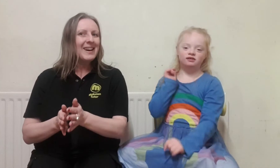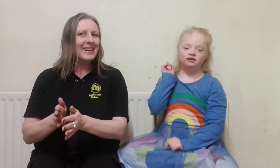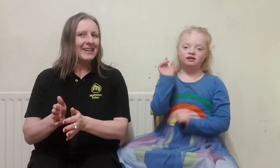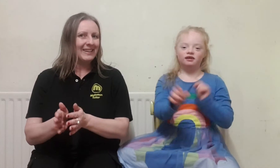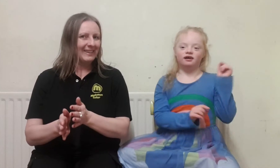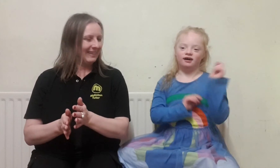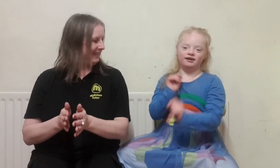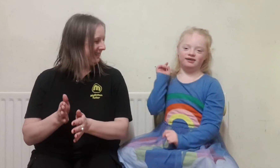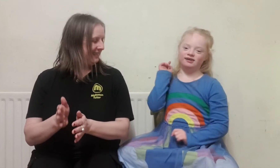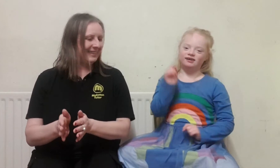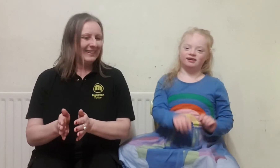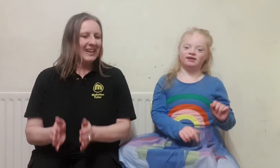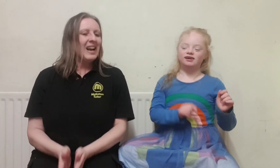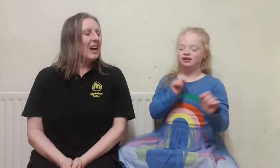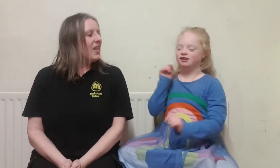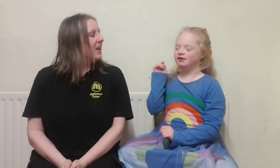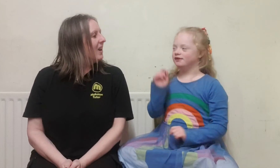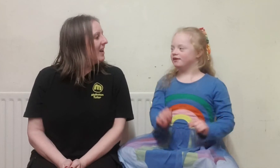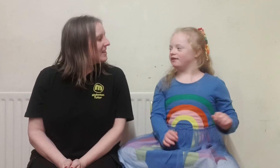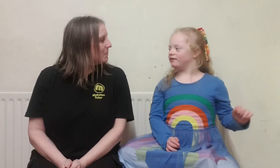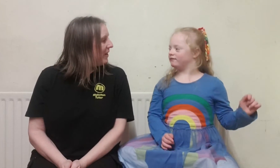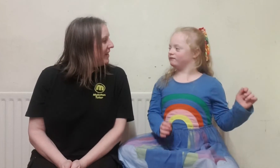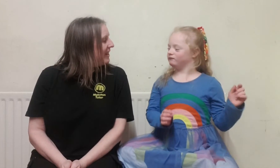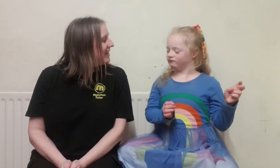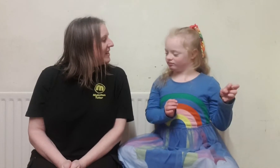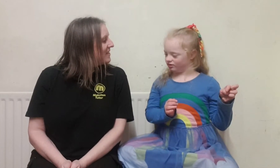sign. To sign. And then our last one is